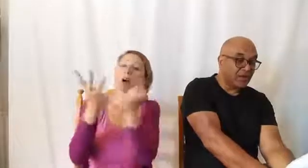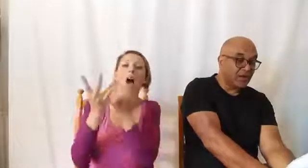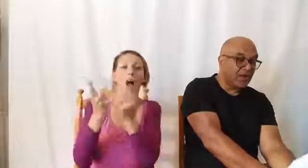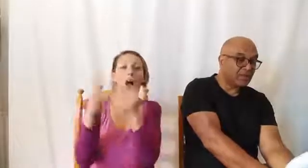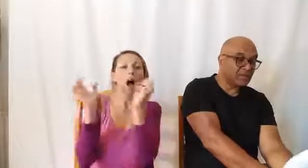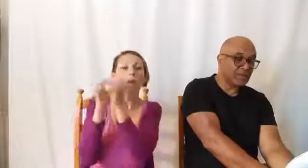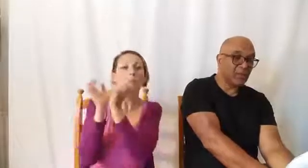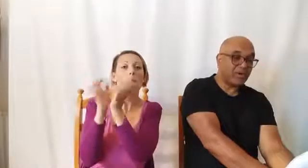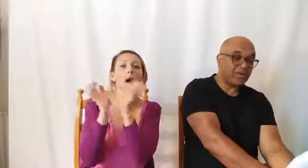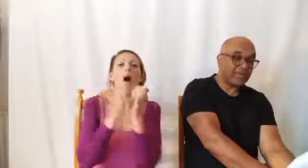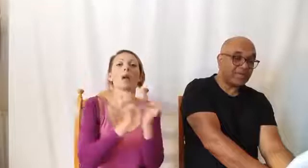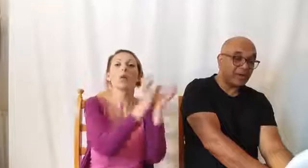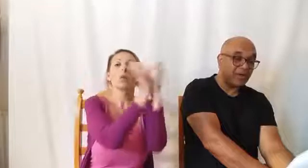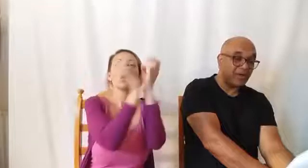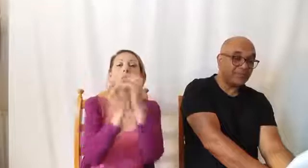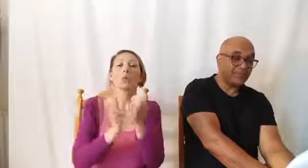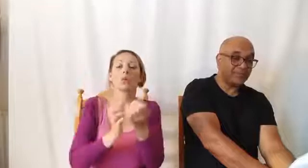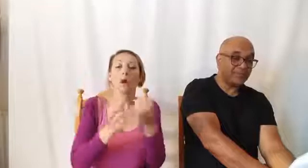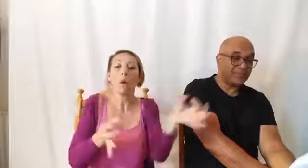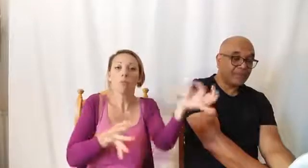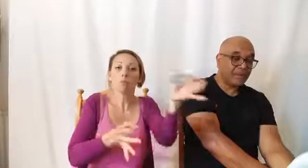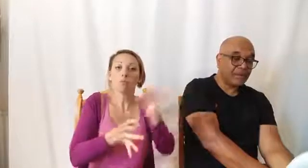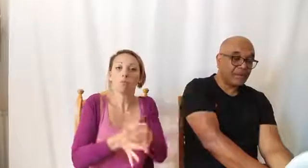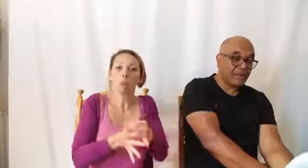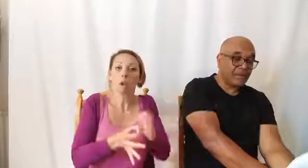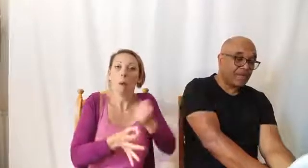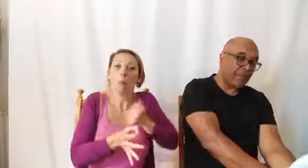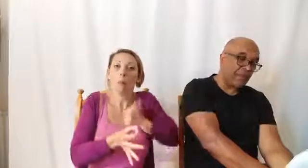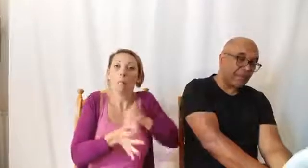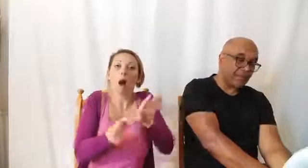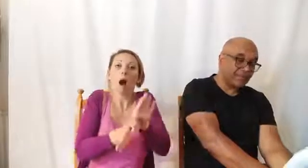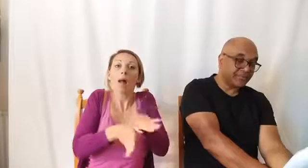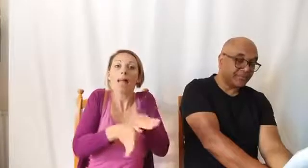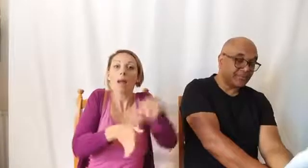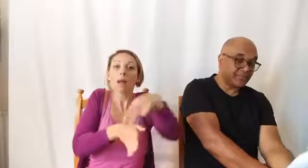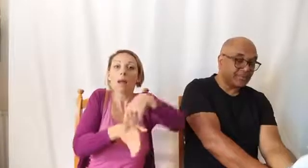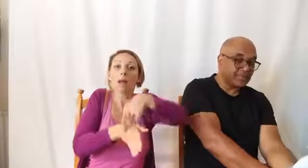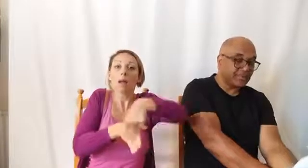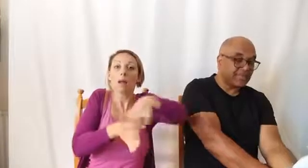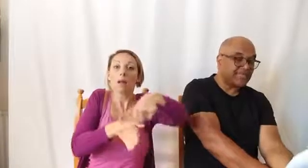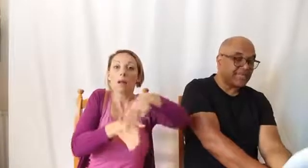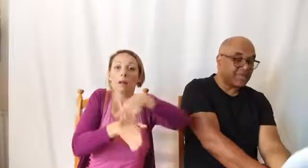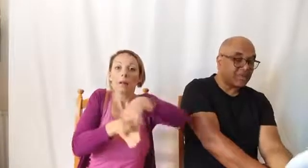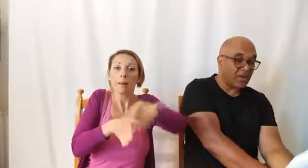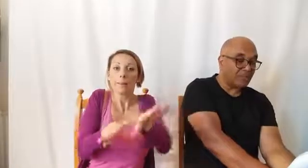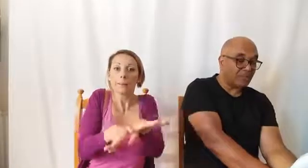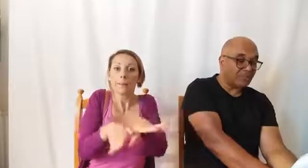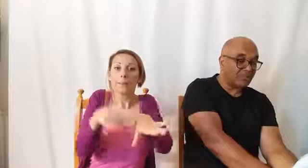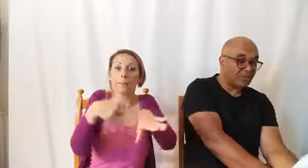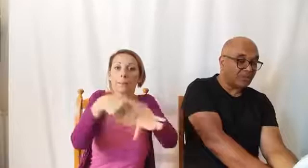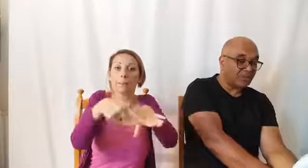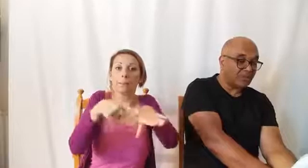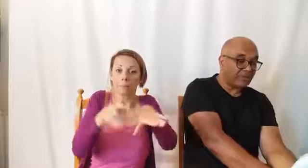I will swim while you make your home. Come on, Ben, let's get you home, and